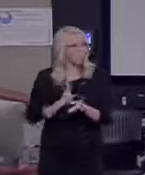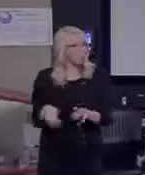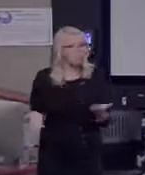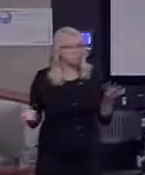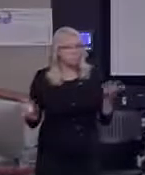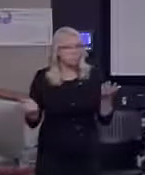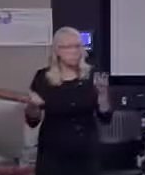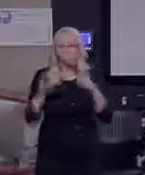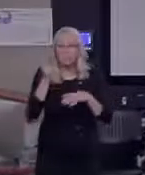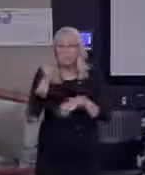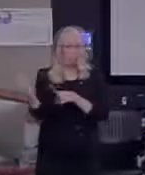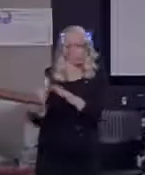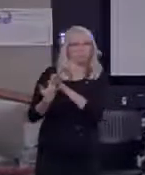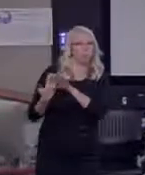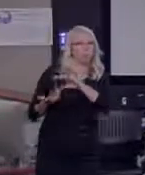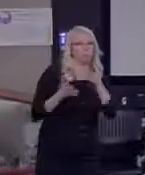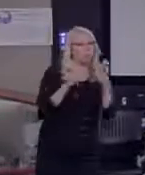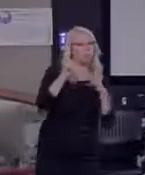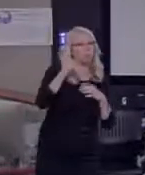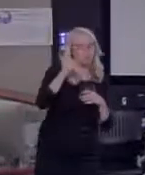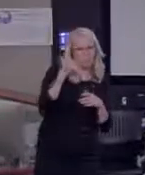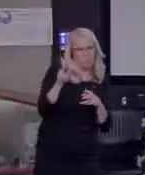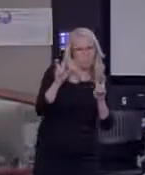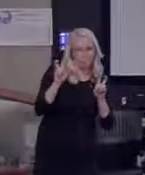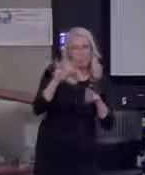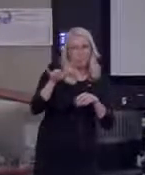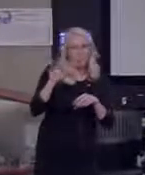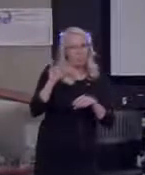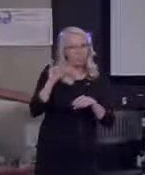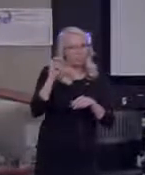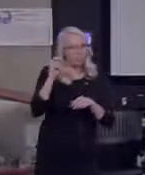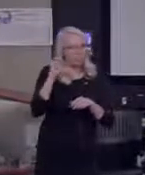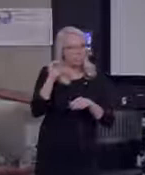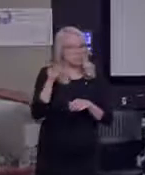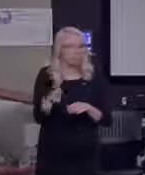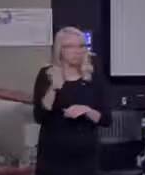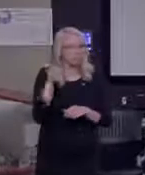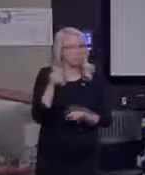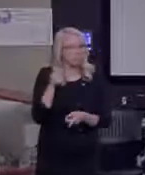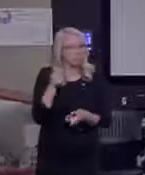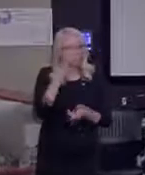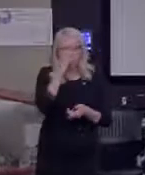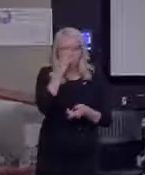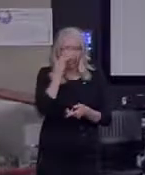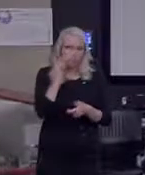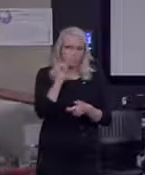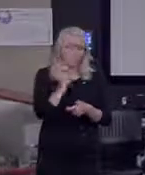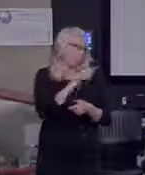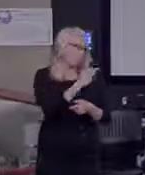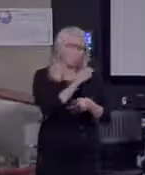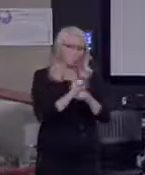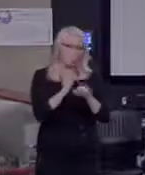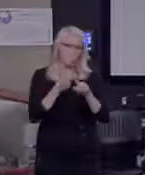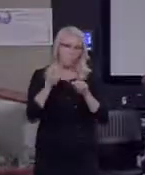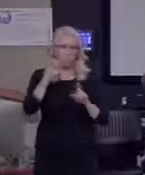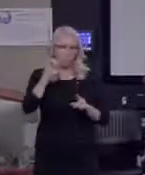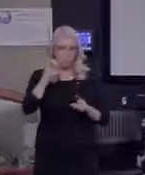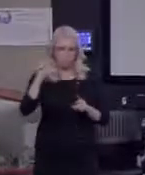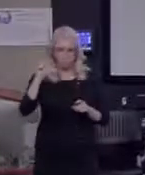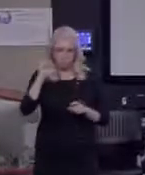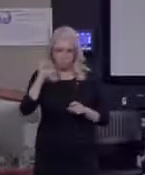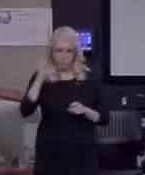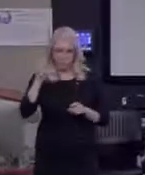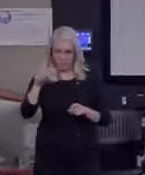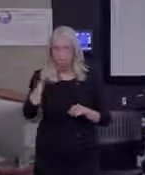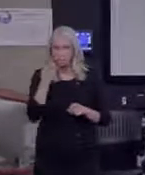fine. When you break that contingency, they don't, and this is the work of Jessa Reed, who just finished